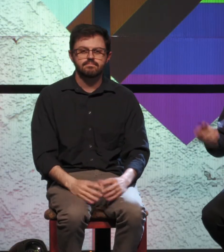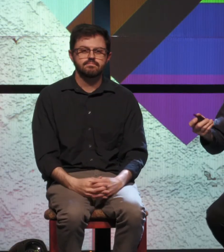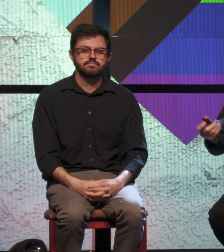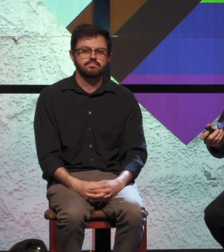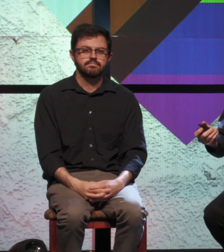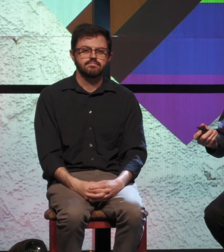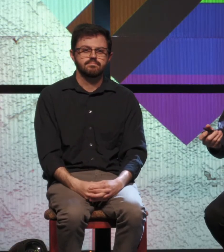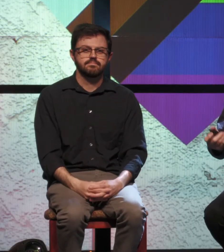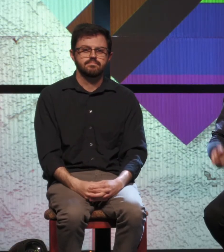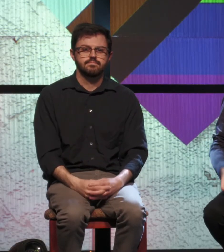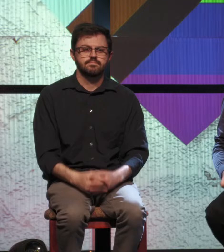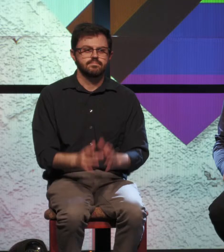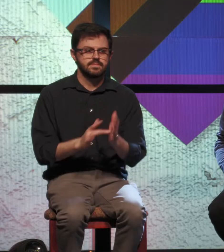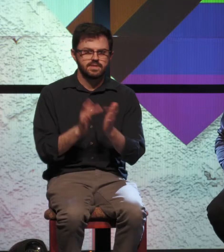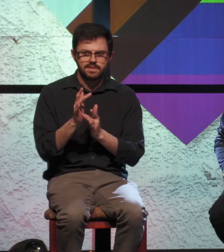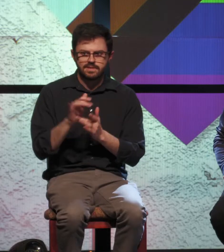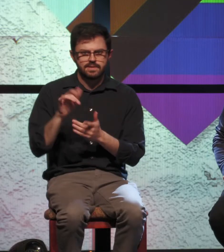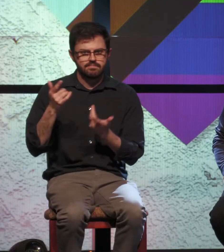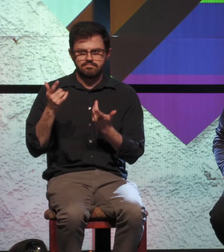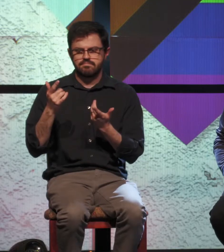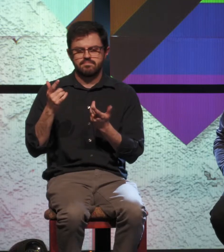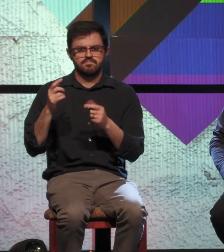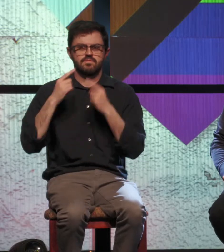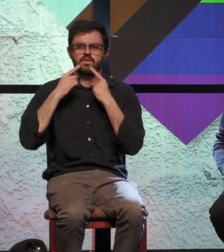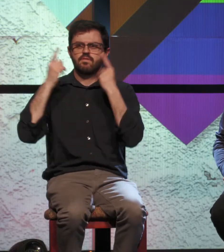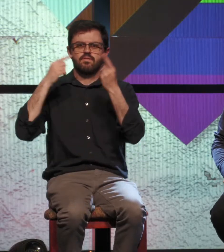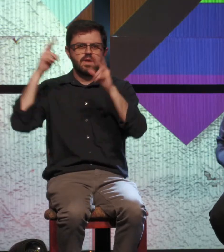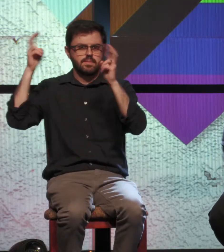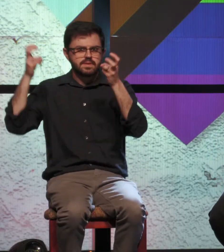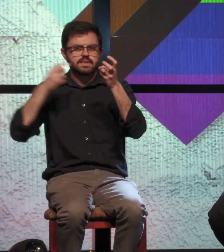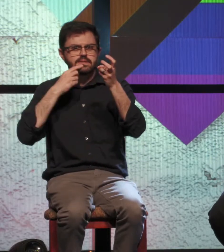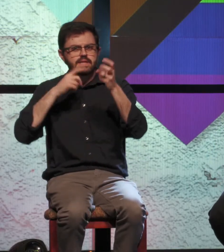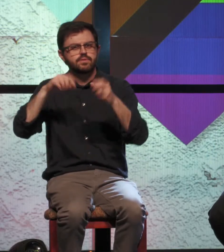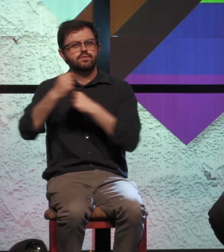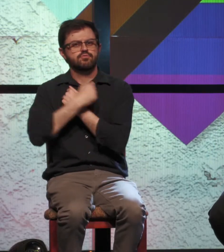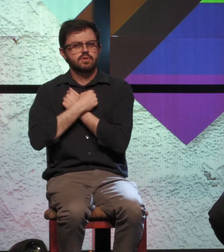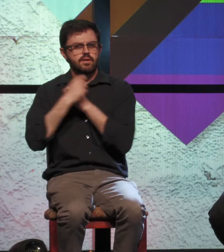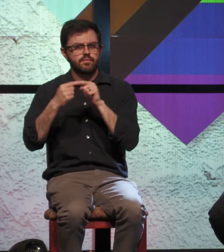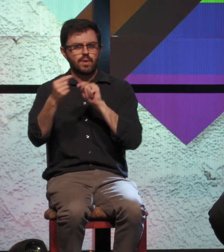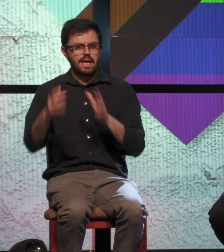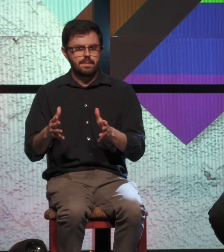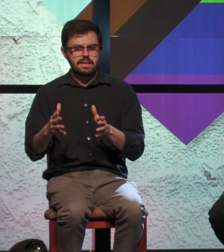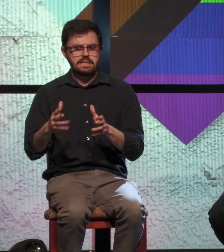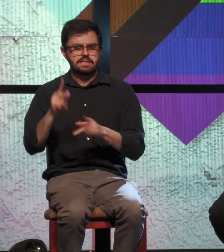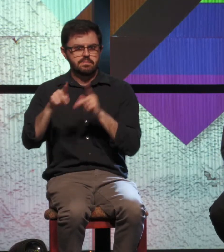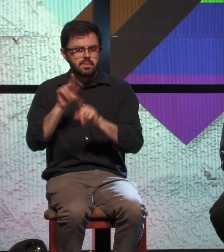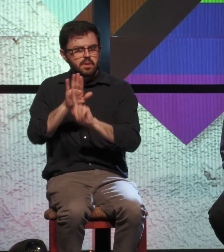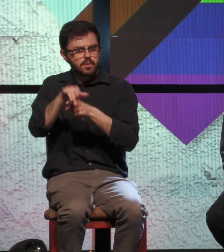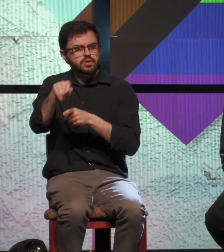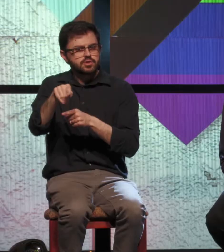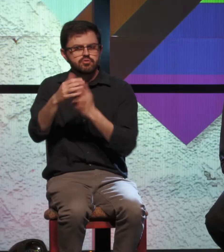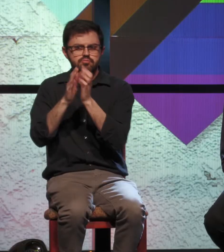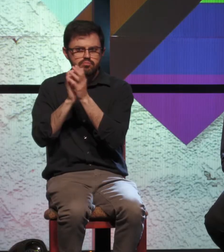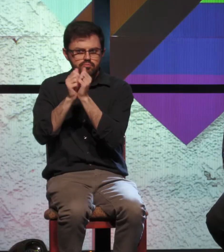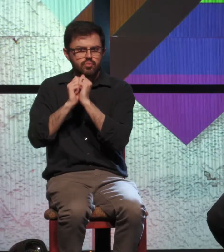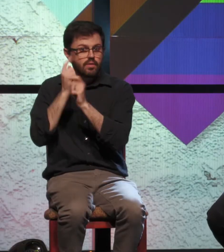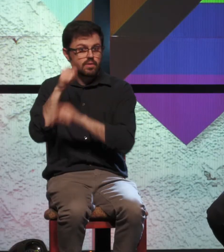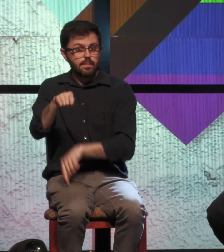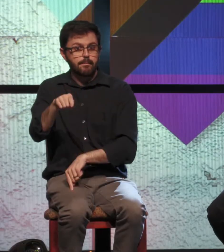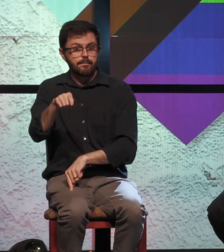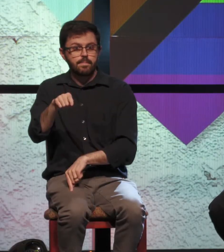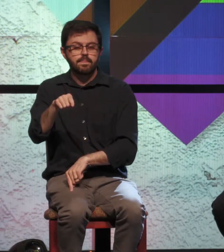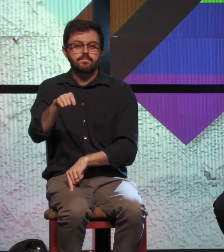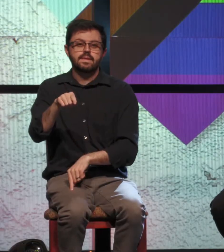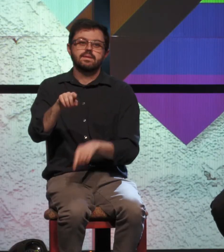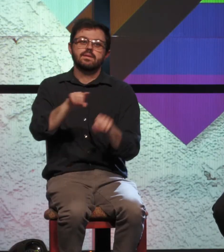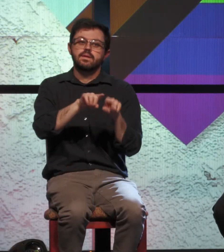mean, Jesus is the one who said, love your enemies. Pray for those who persecute you. And we could take it a step further. Like, he even tells this